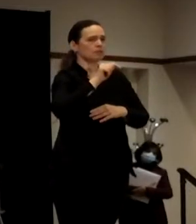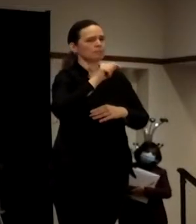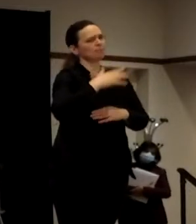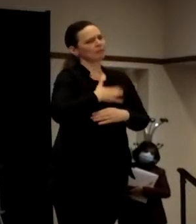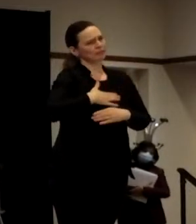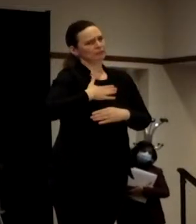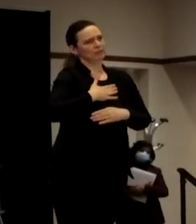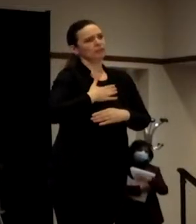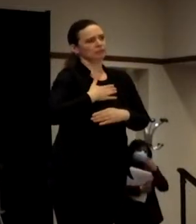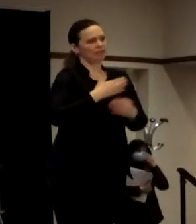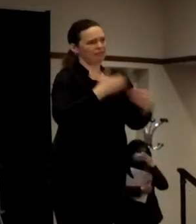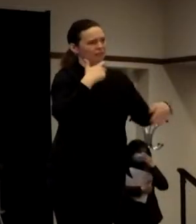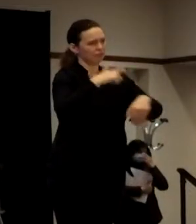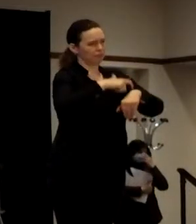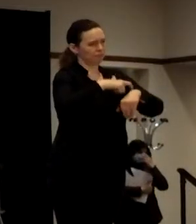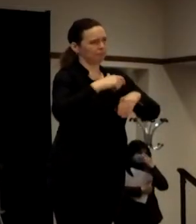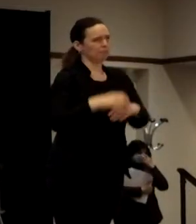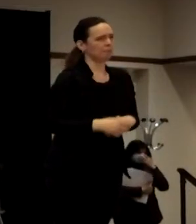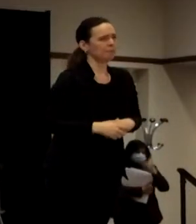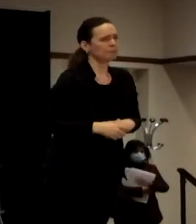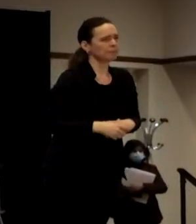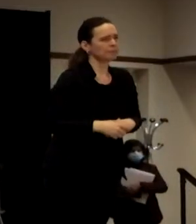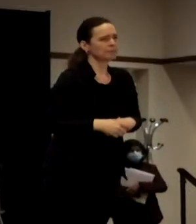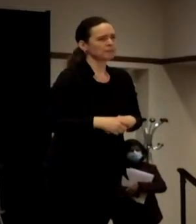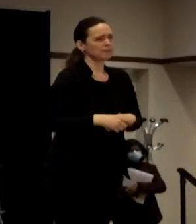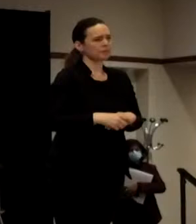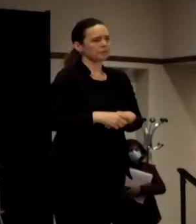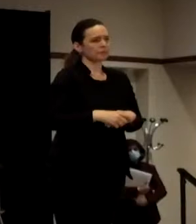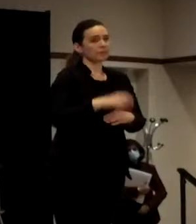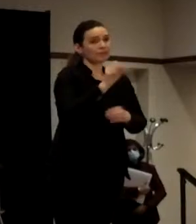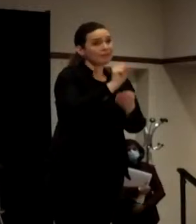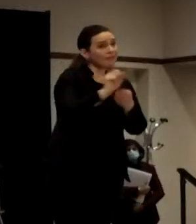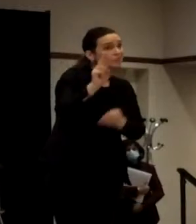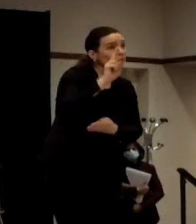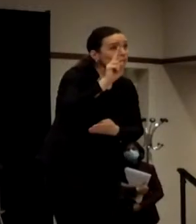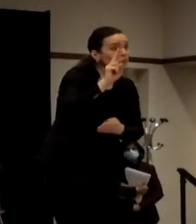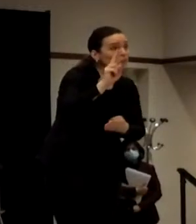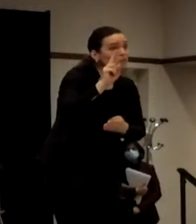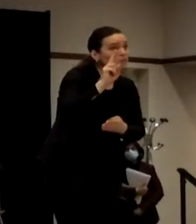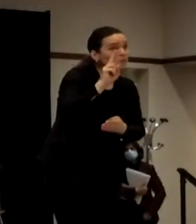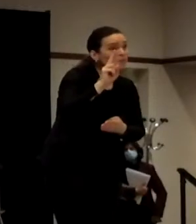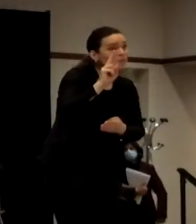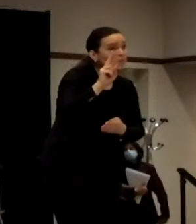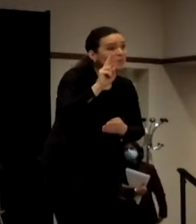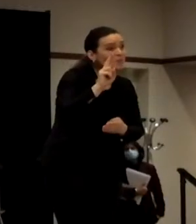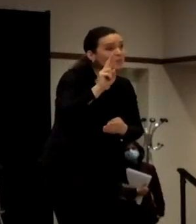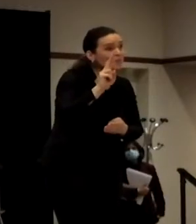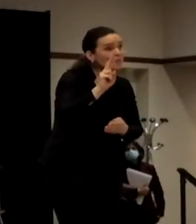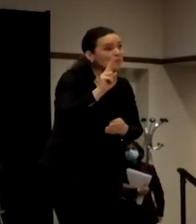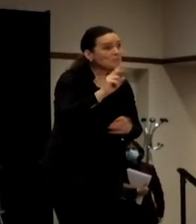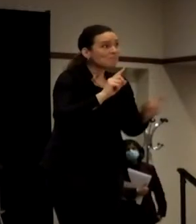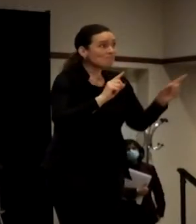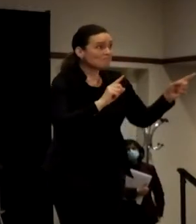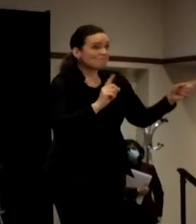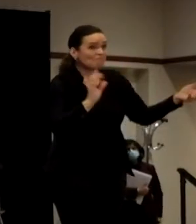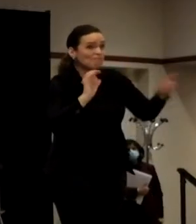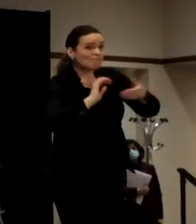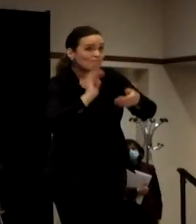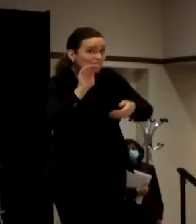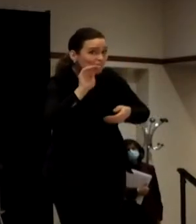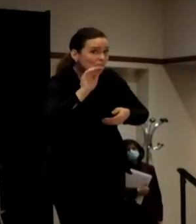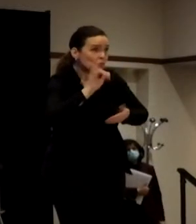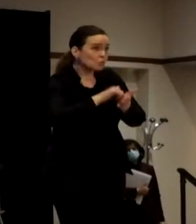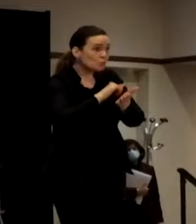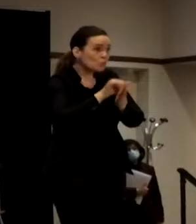and the state of New York to come to some common ground on testing protocols. We're happy to do that, and we're